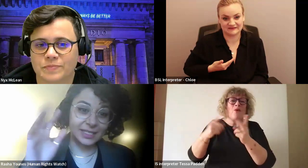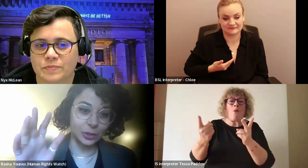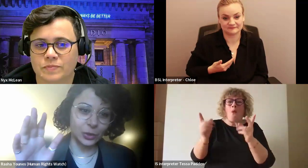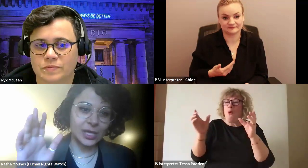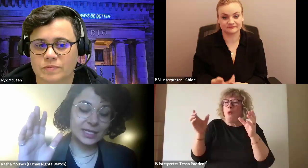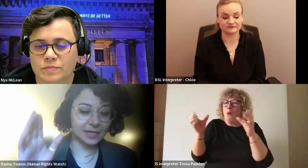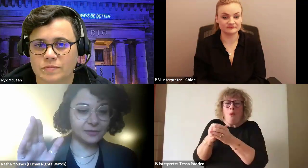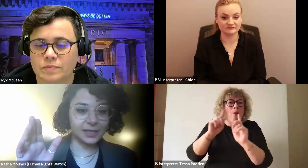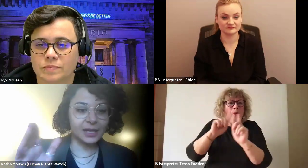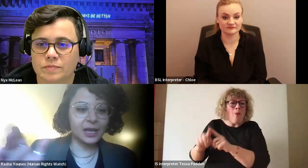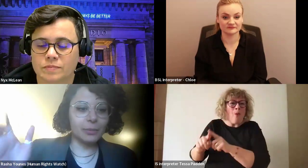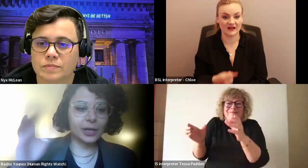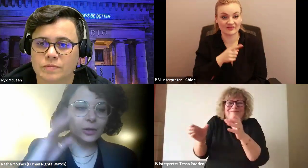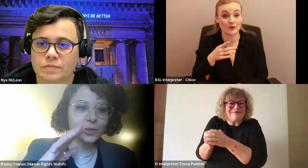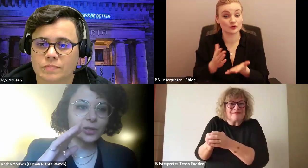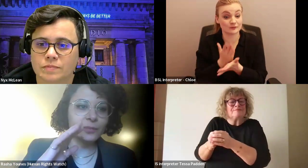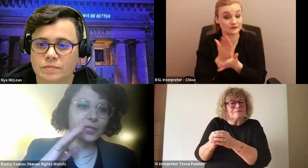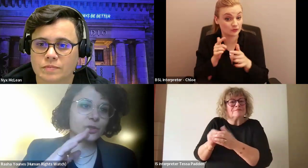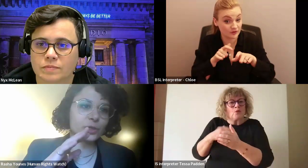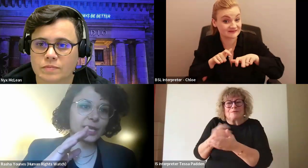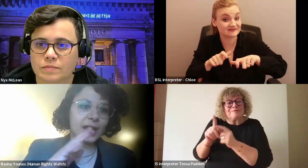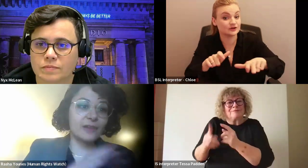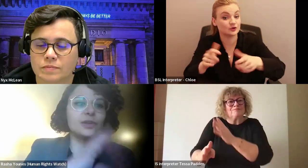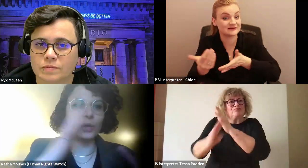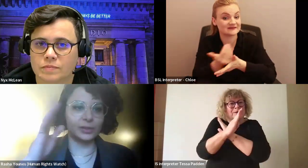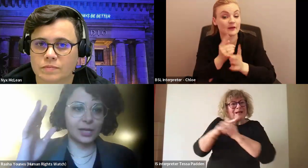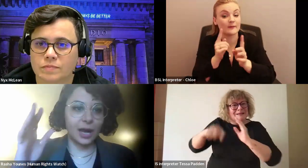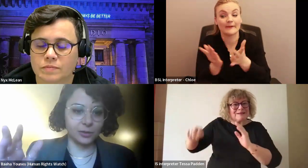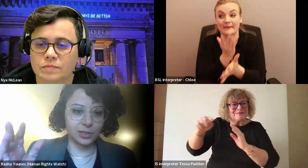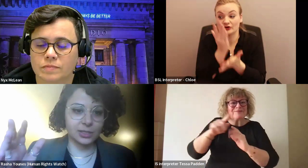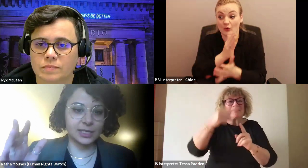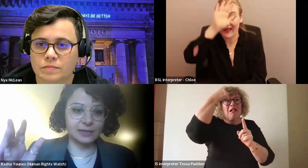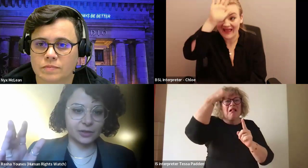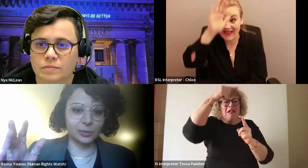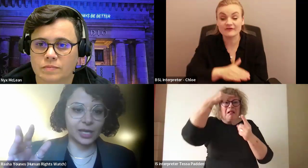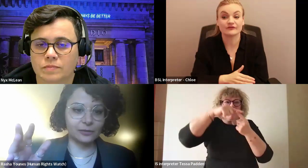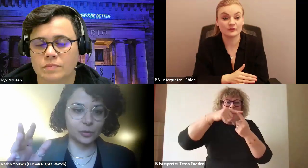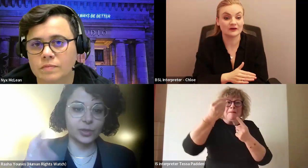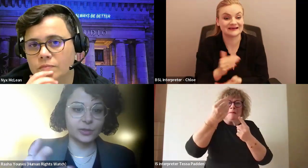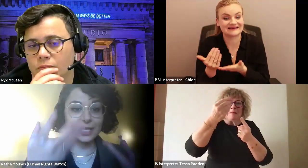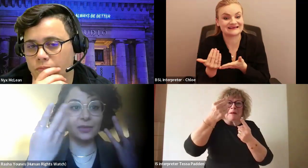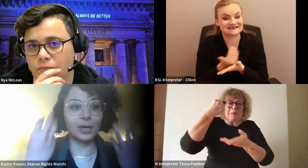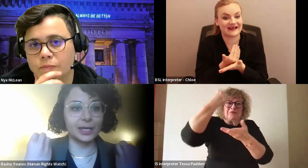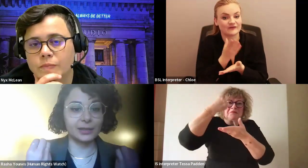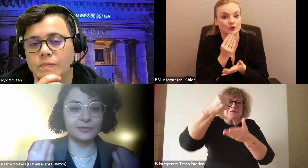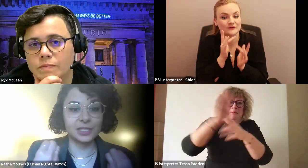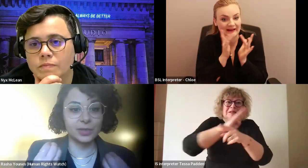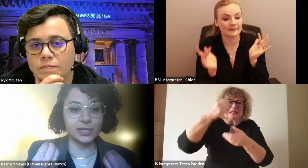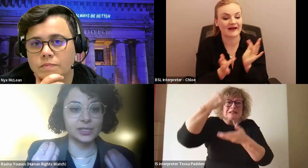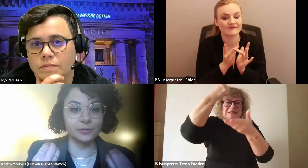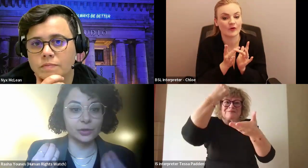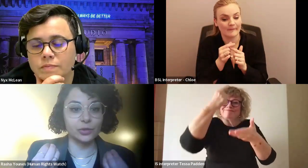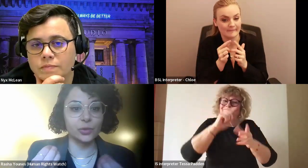about, to continue safely, but also it makes sure that everyone else is safe on the platforms when you take in mind the